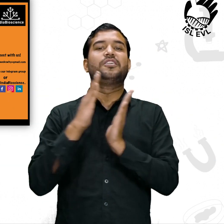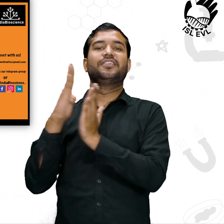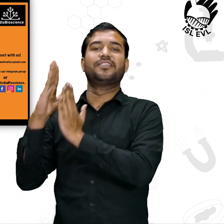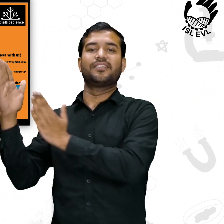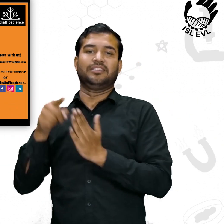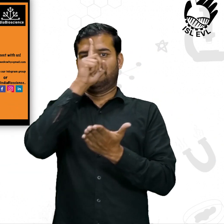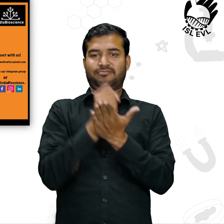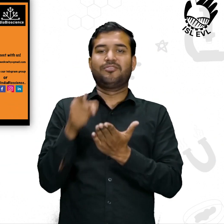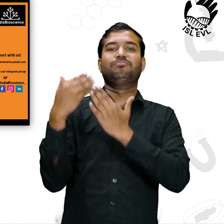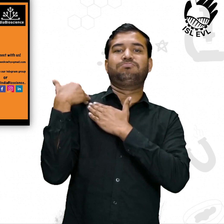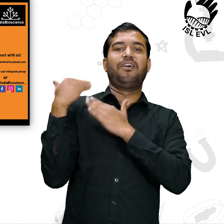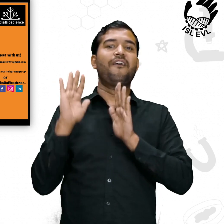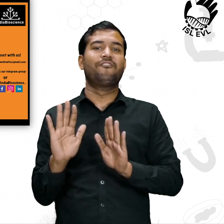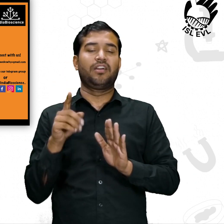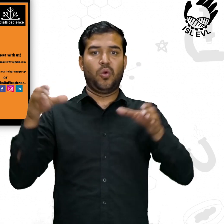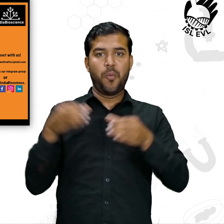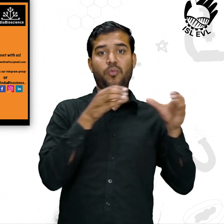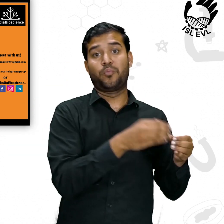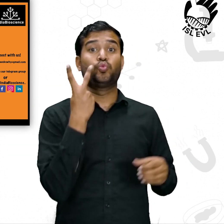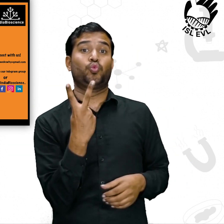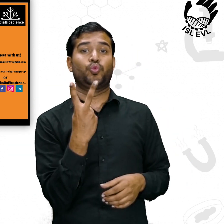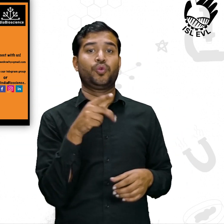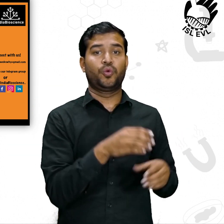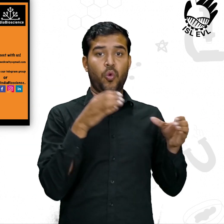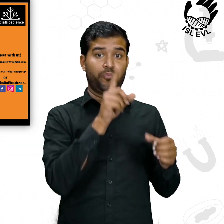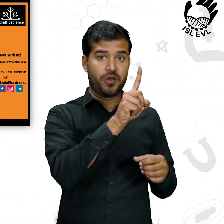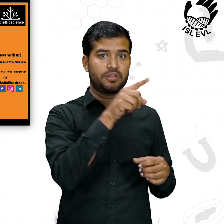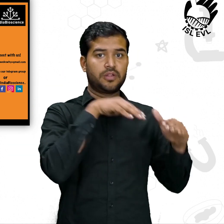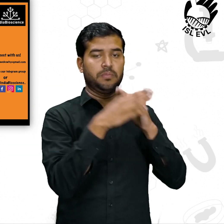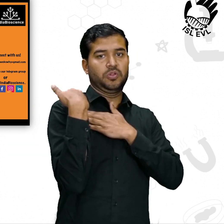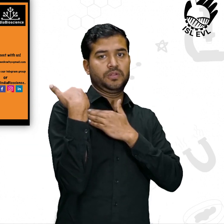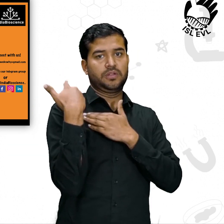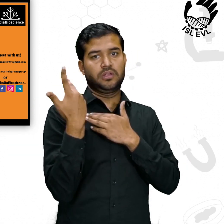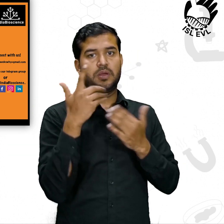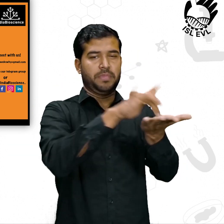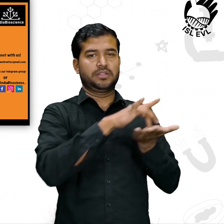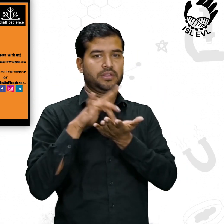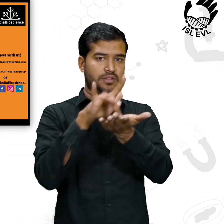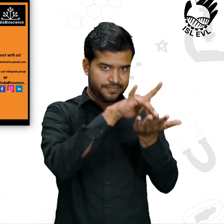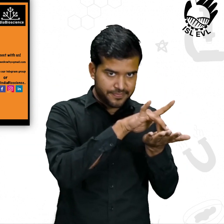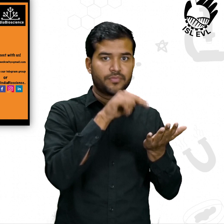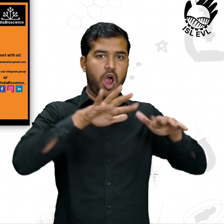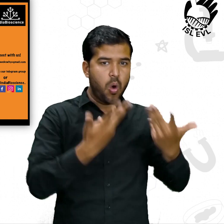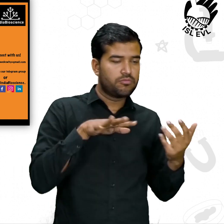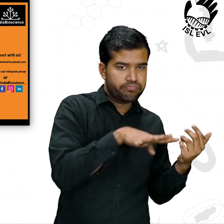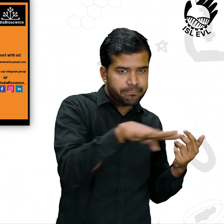foundation and decides which melanocyte produces what kind of pigment, and the other set executes the